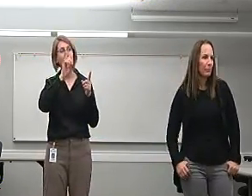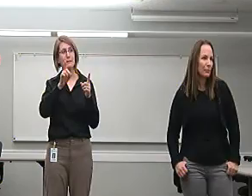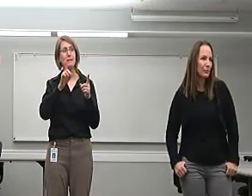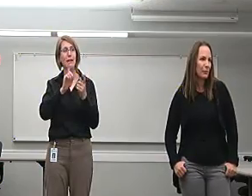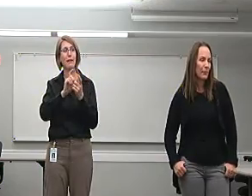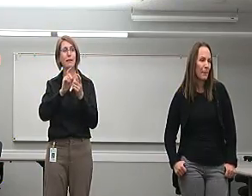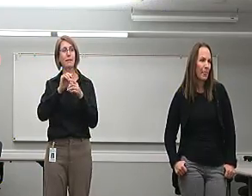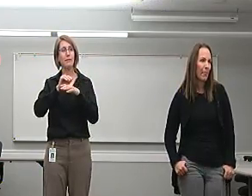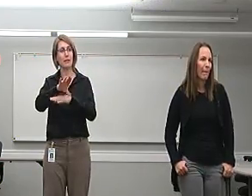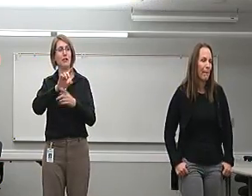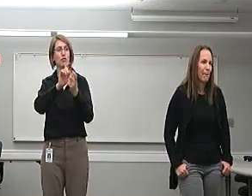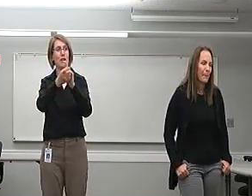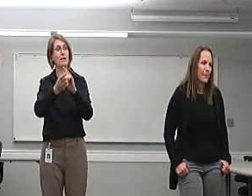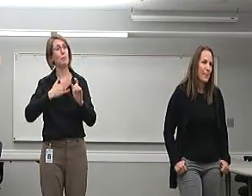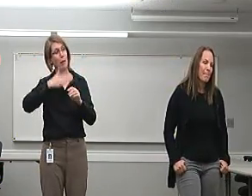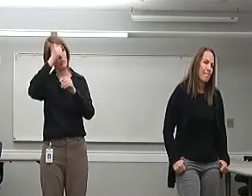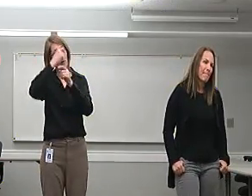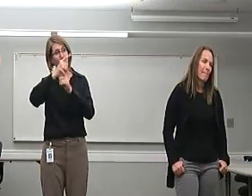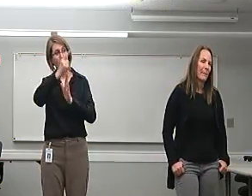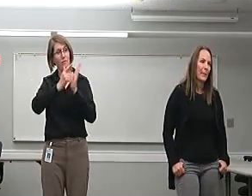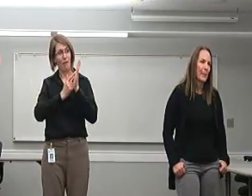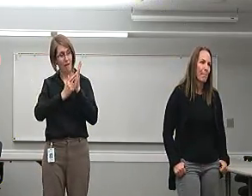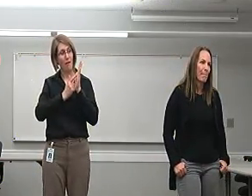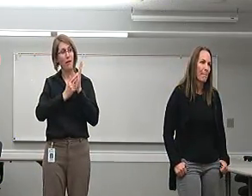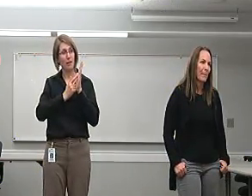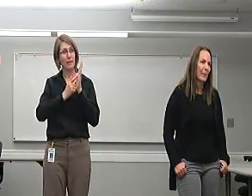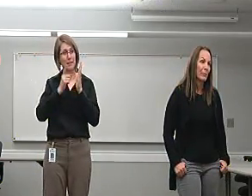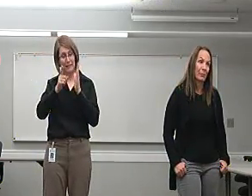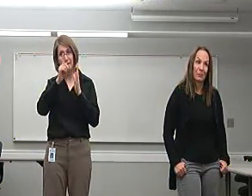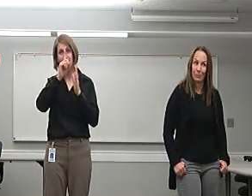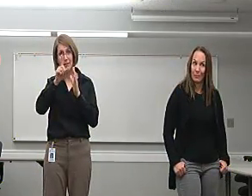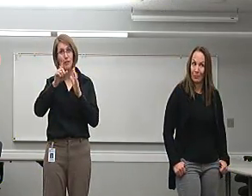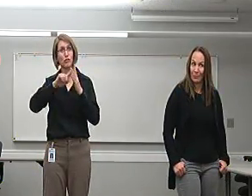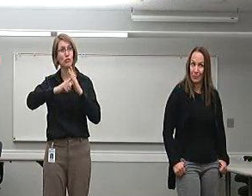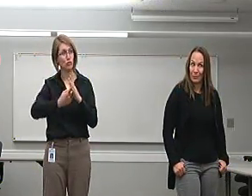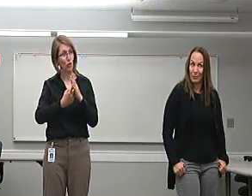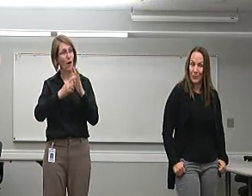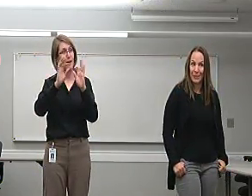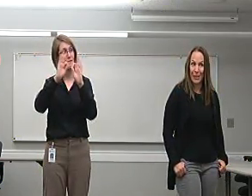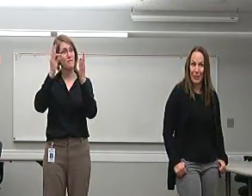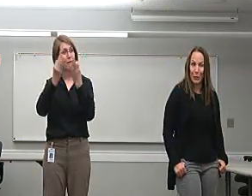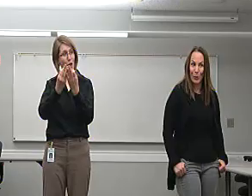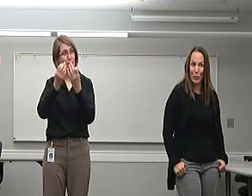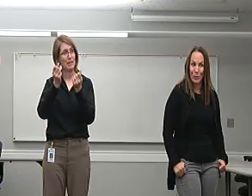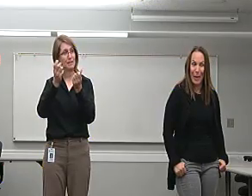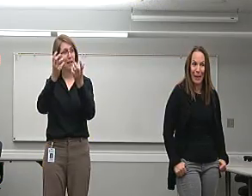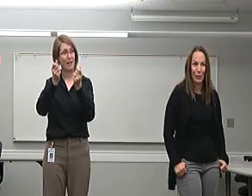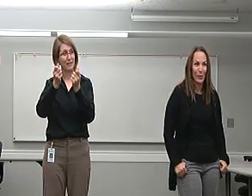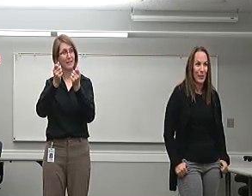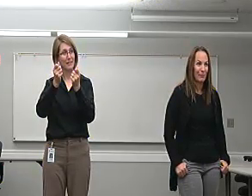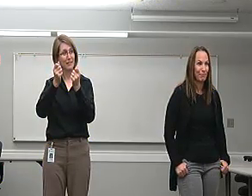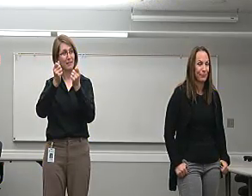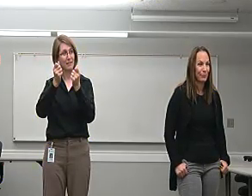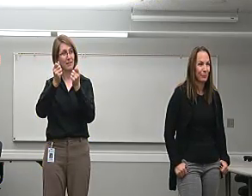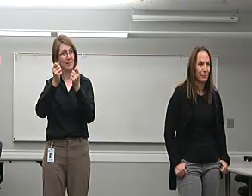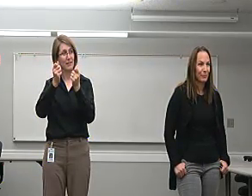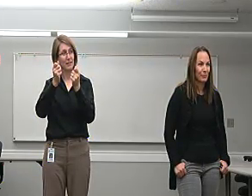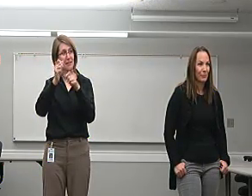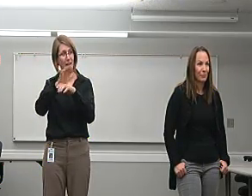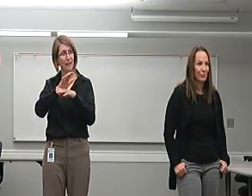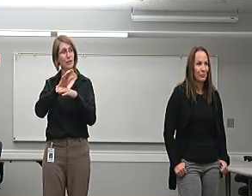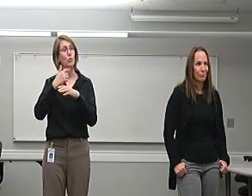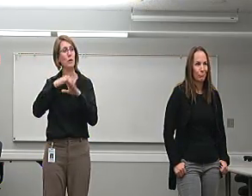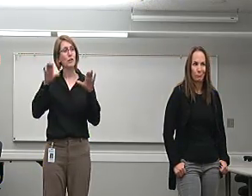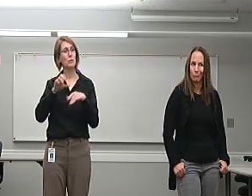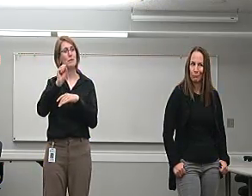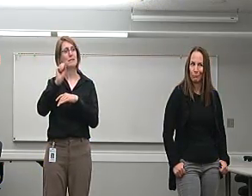brother-in-law started a family. He Sign learns, language night or something. and we do Skype because my husband's family